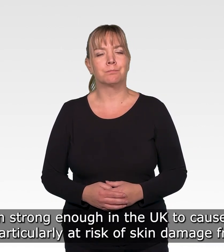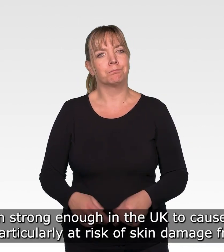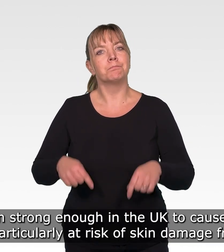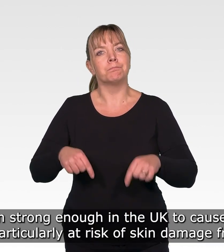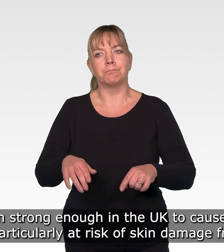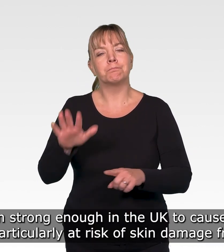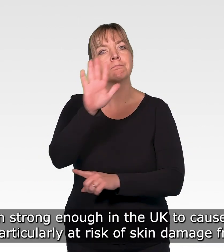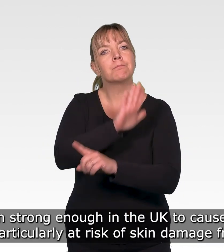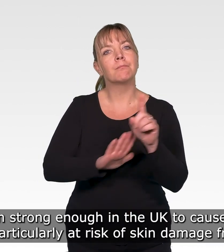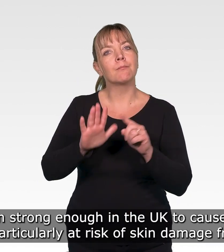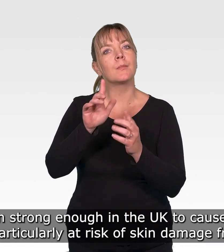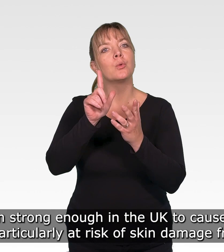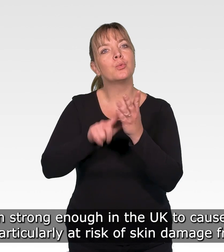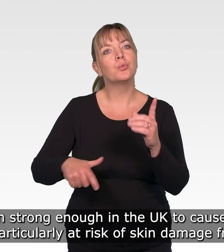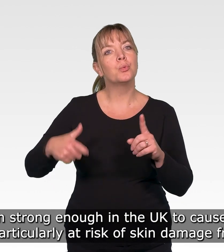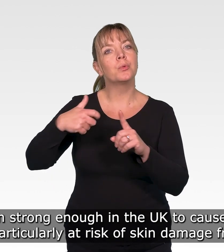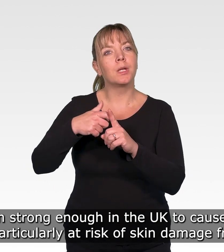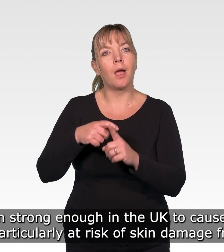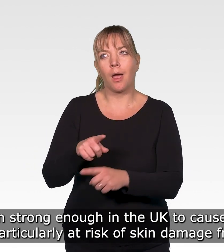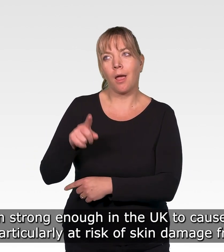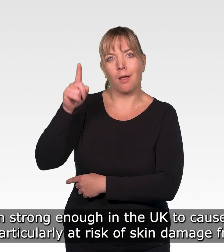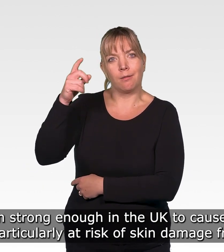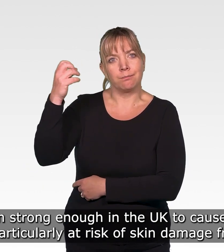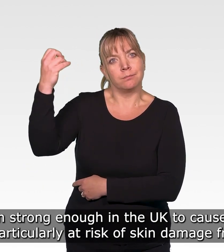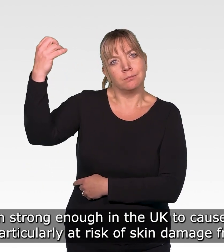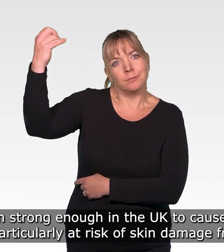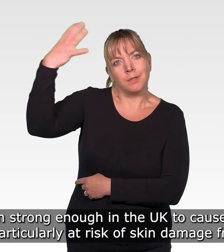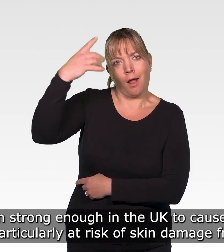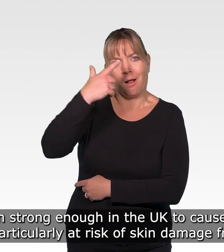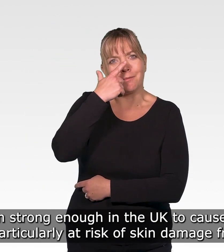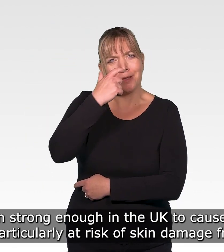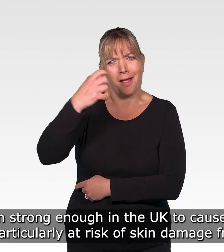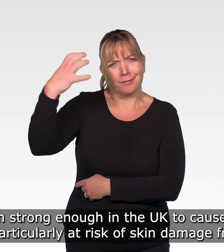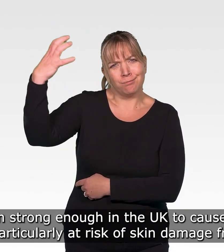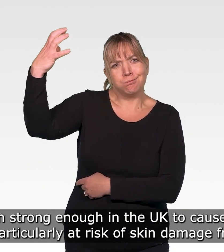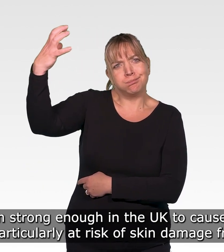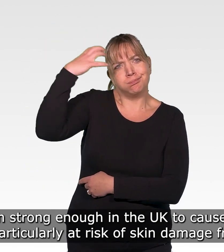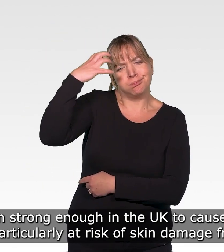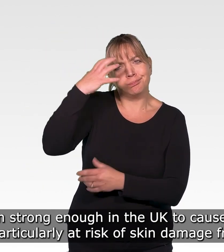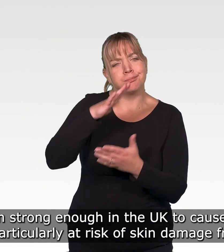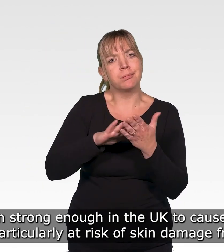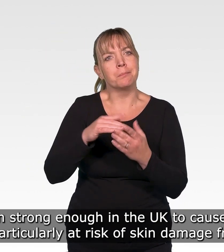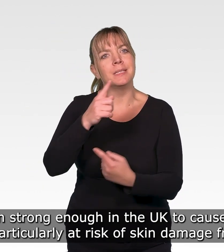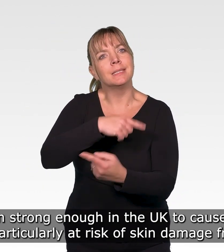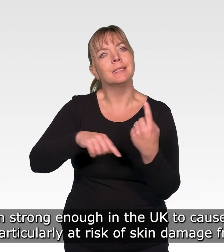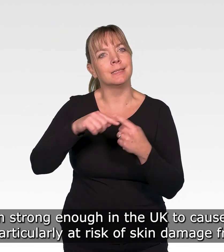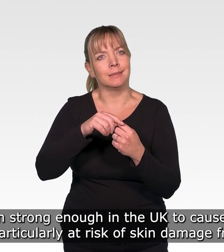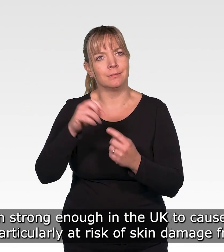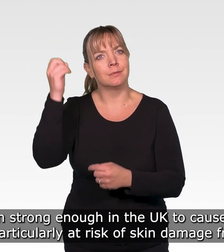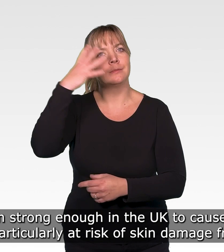The sun is often strong enough in the UK to cause sunburn, and children are particularly at risk of skin damage from the sun.